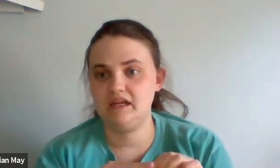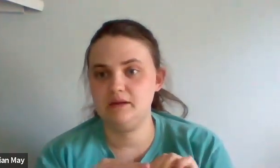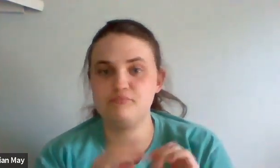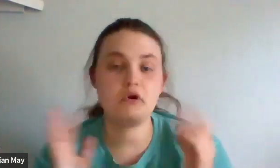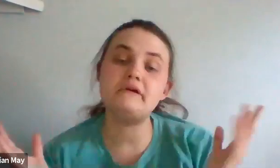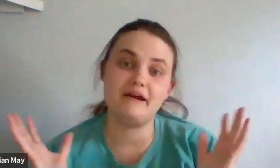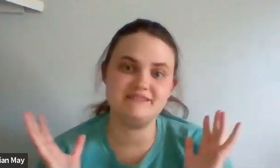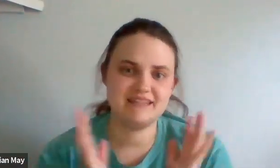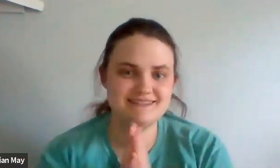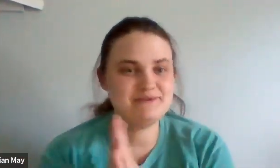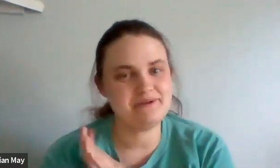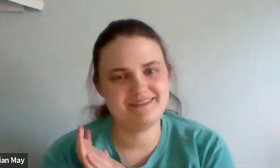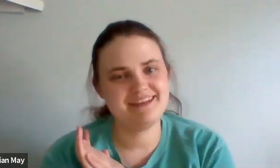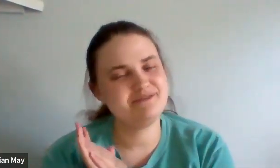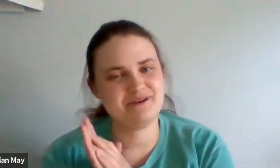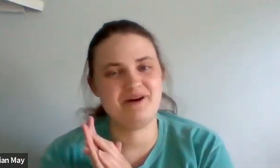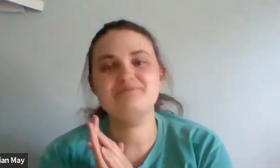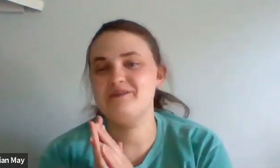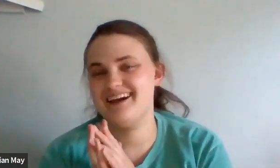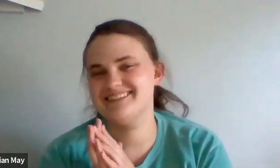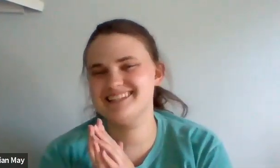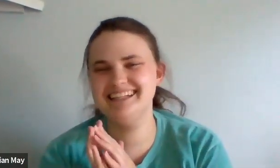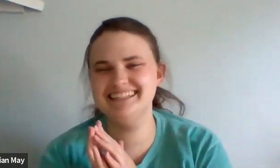any pronouns? That's the word. That's what they're called. Pronouns.